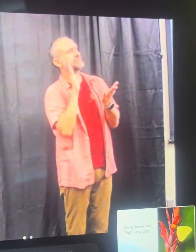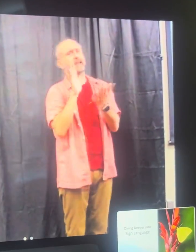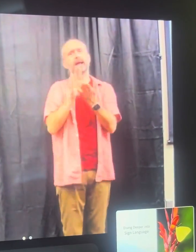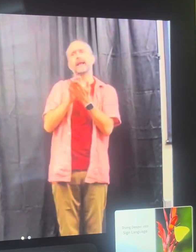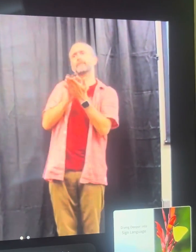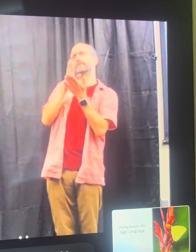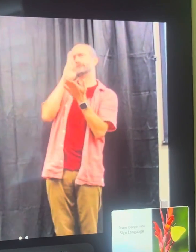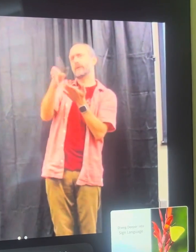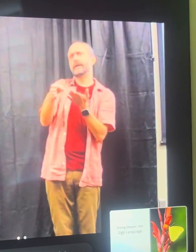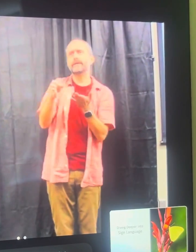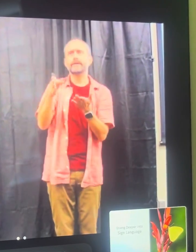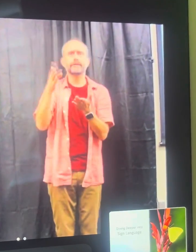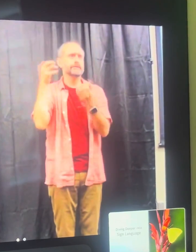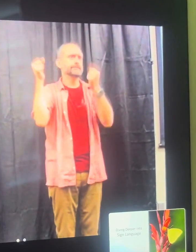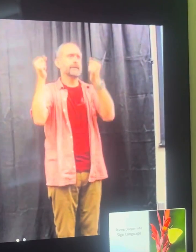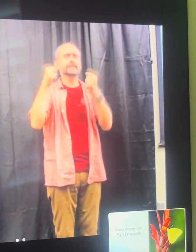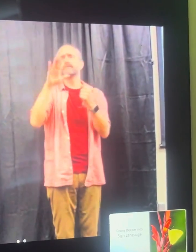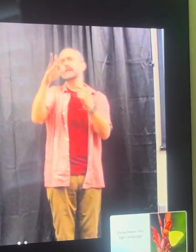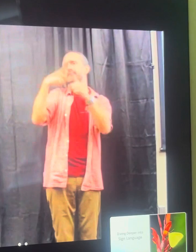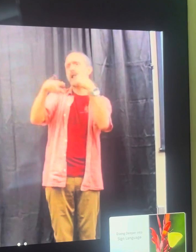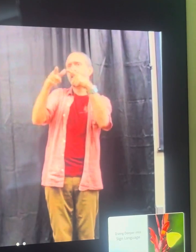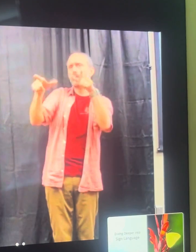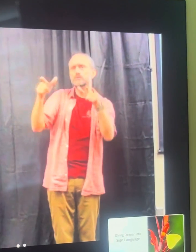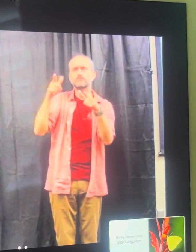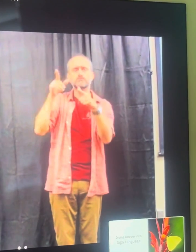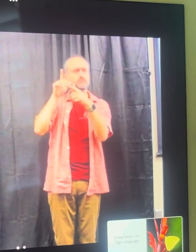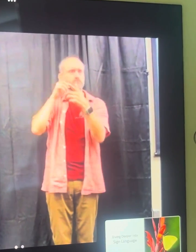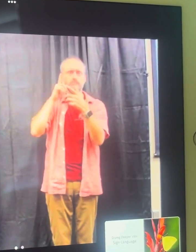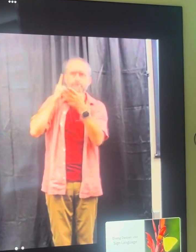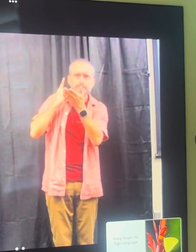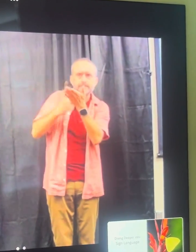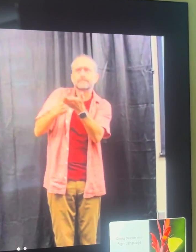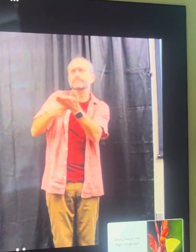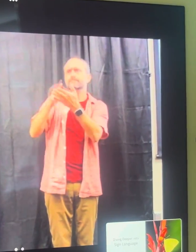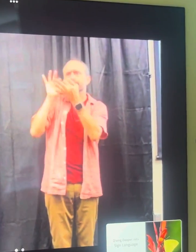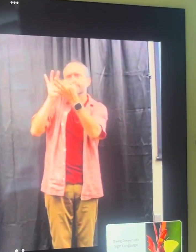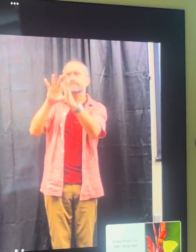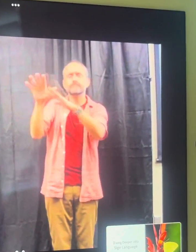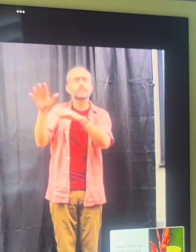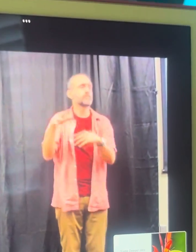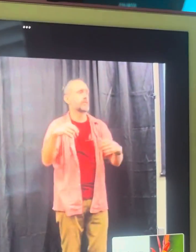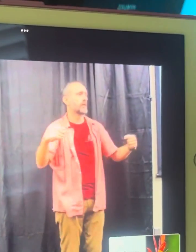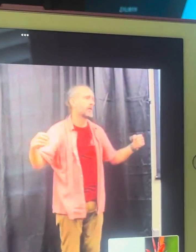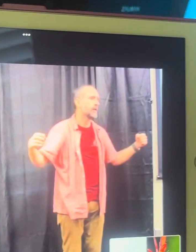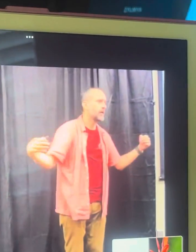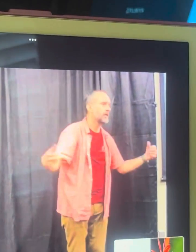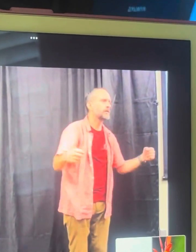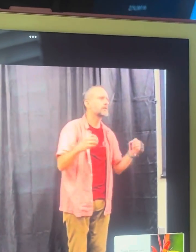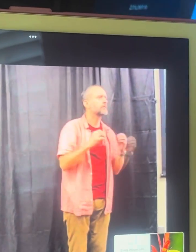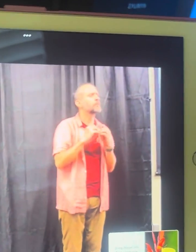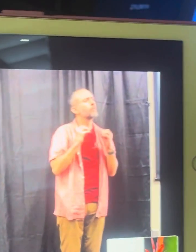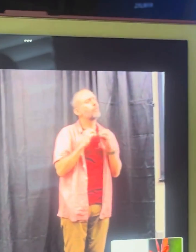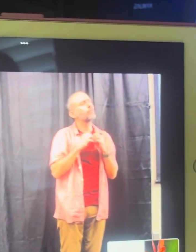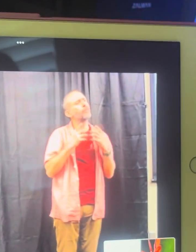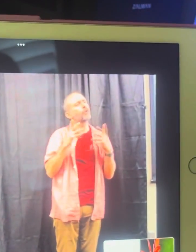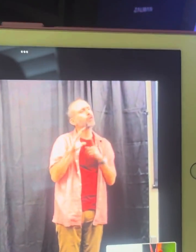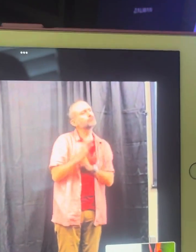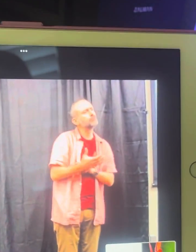itself could be straightforward sign language discussion, or